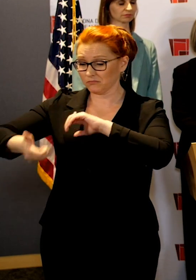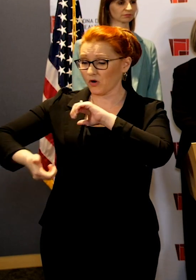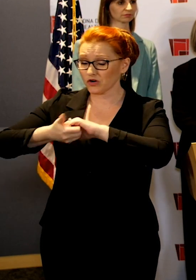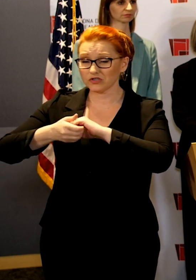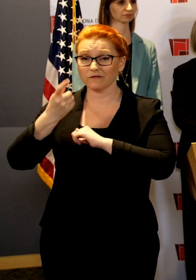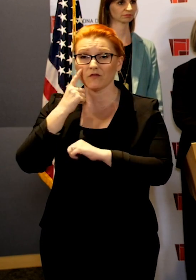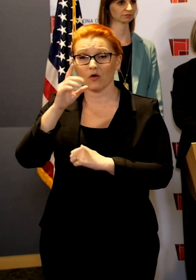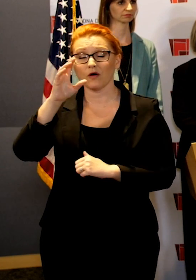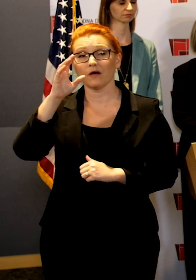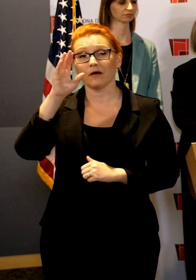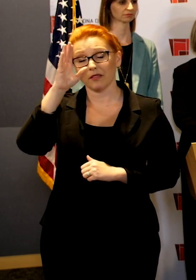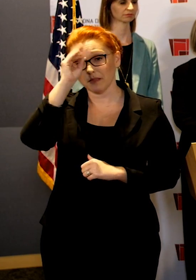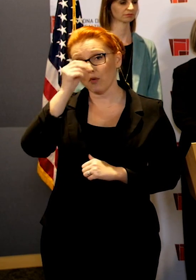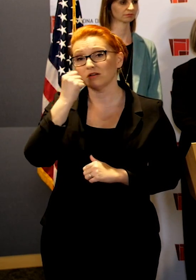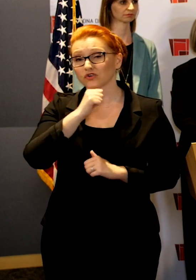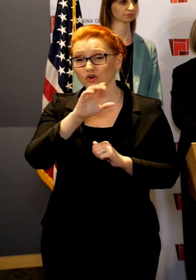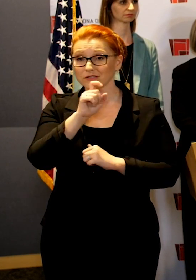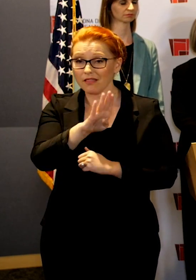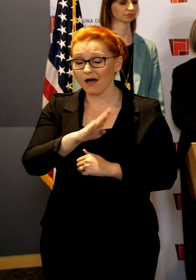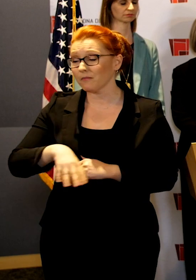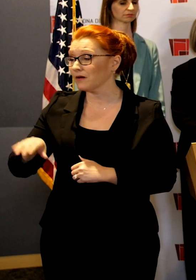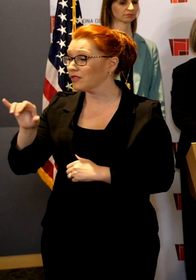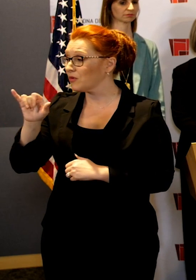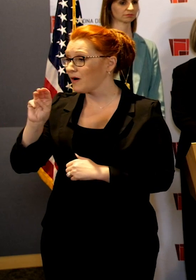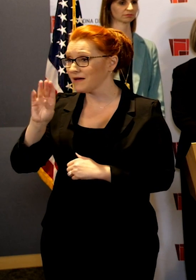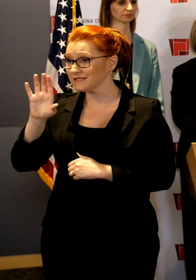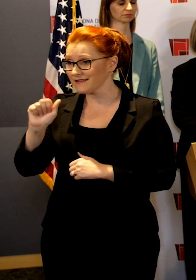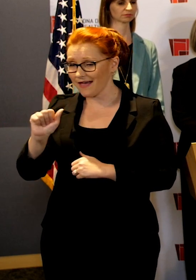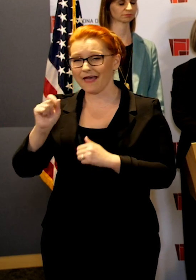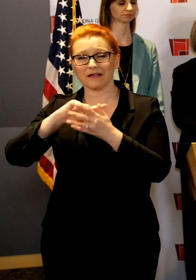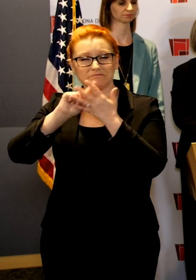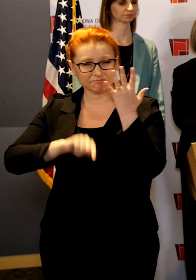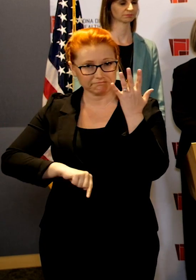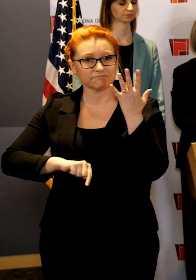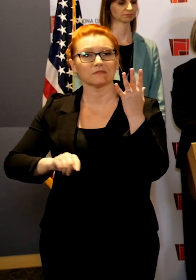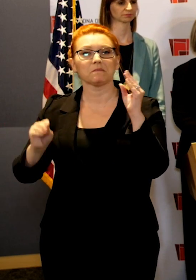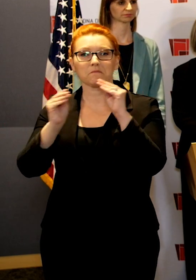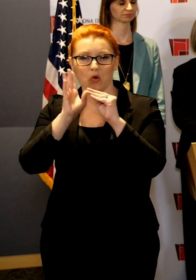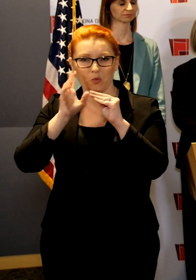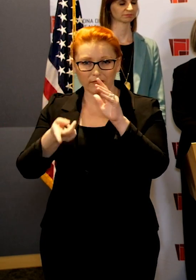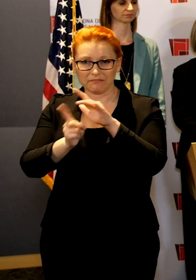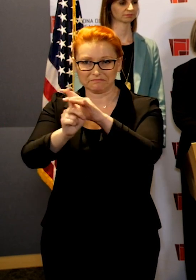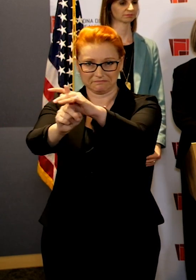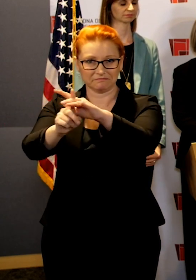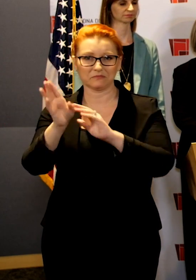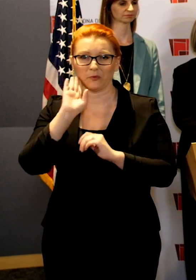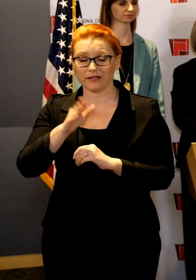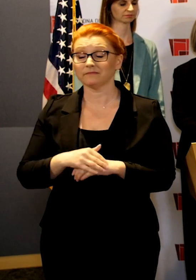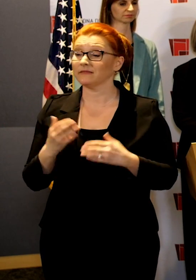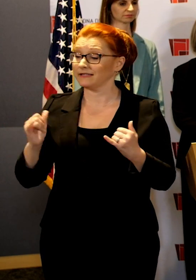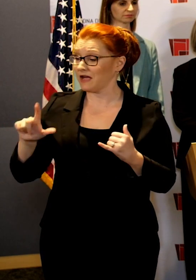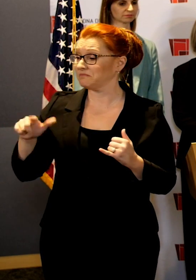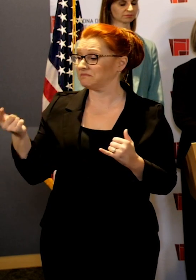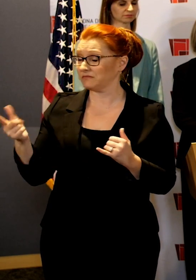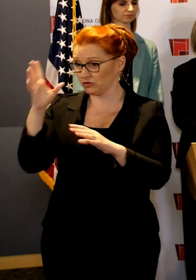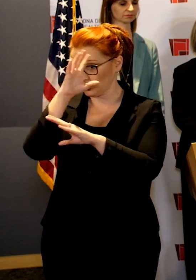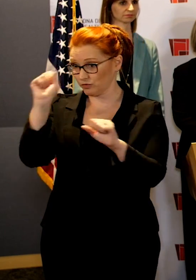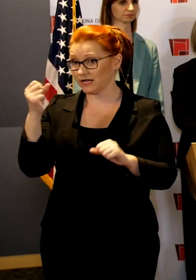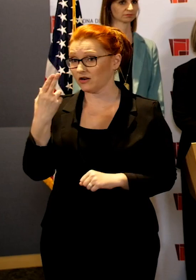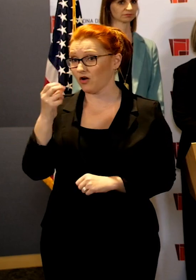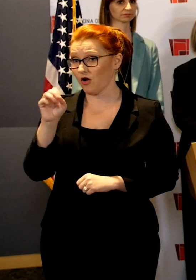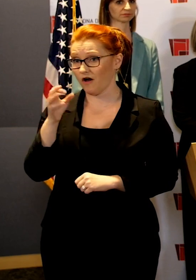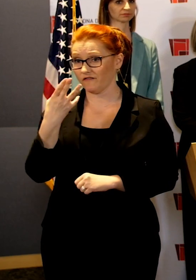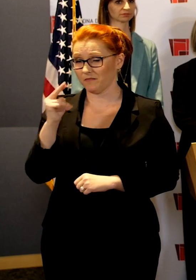Girls Club, the YMCA, and more to come. I'm going to hand it over to Superintendent Hoffman to talk more about